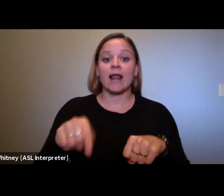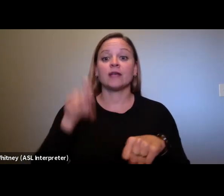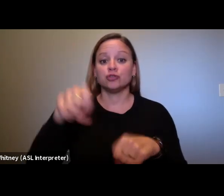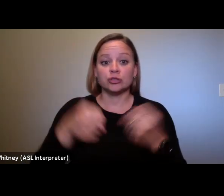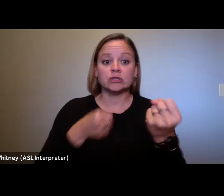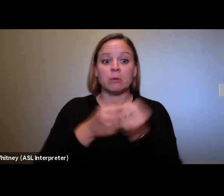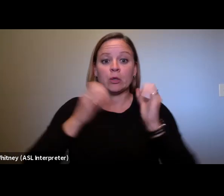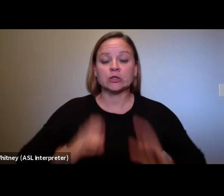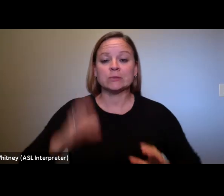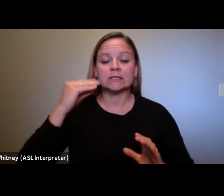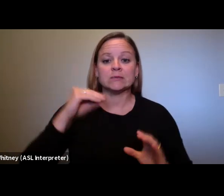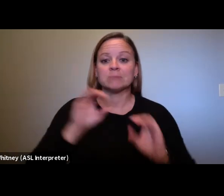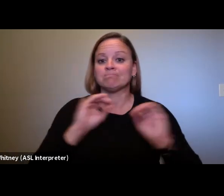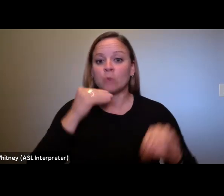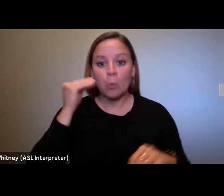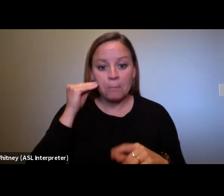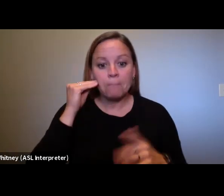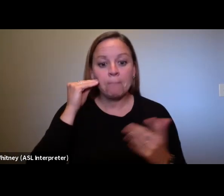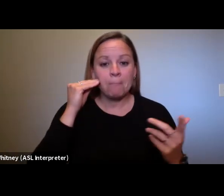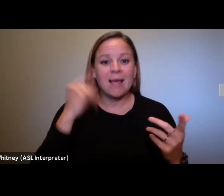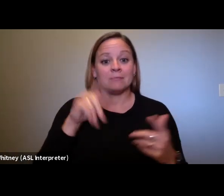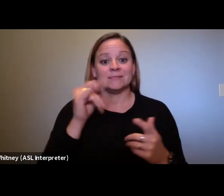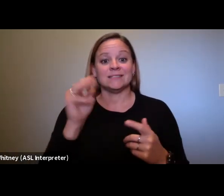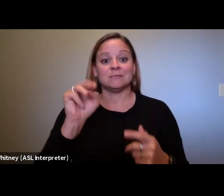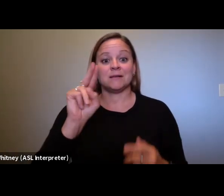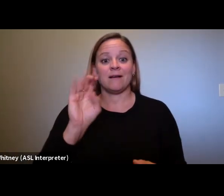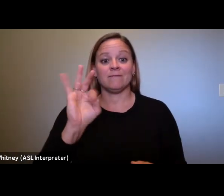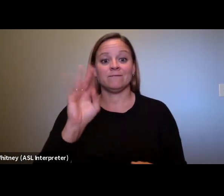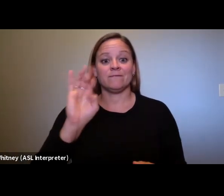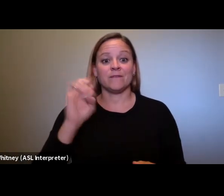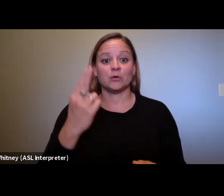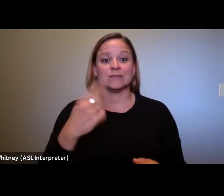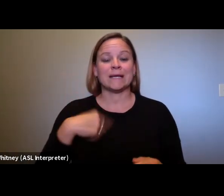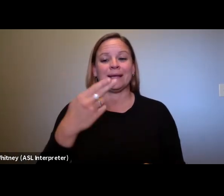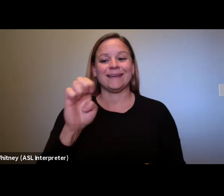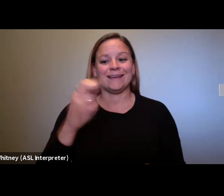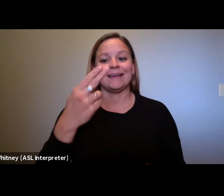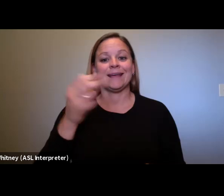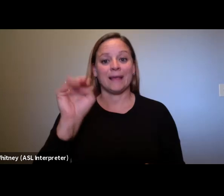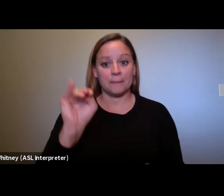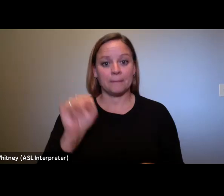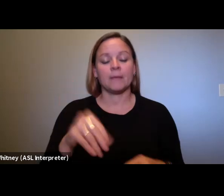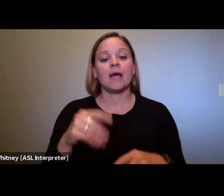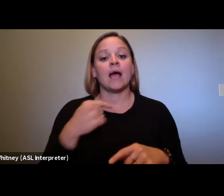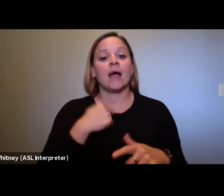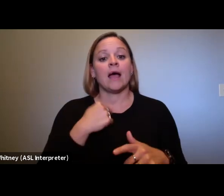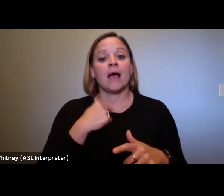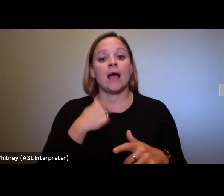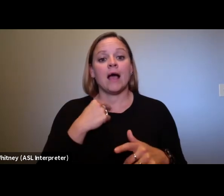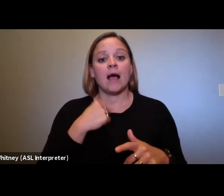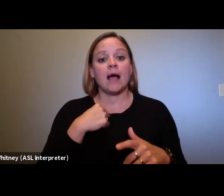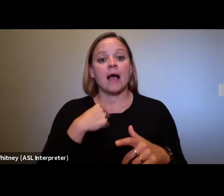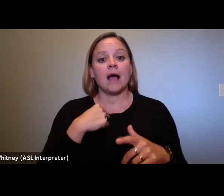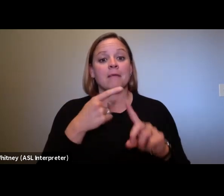Consumers Experiencing Homelessness. I'm Tim Fuchs. My pronouns are he and him, and I am dialed in